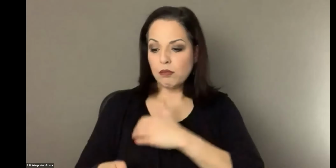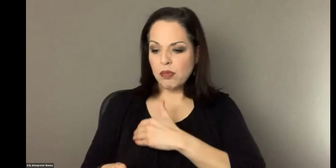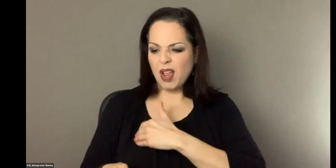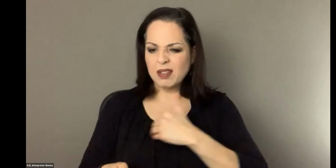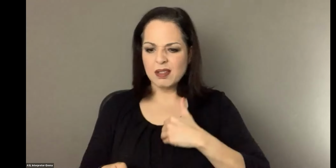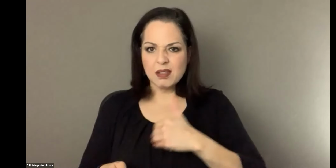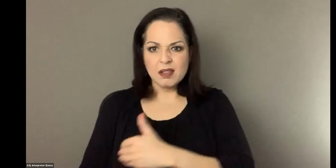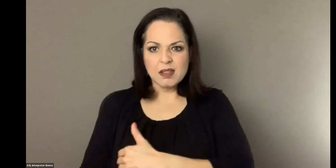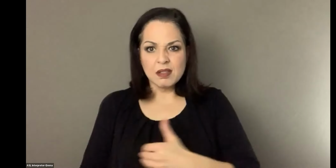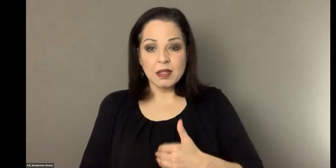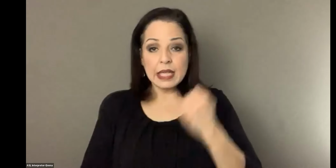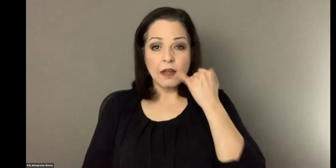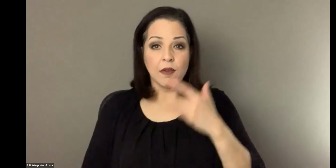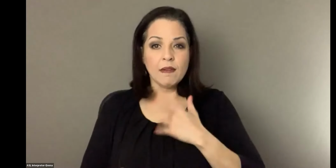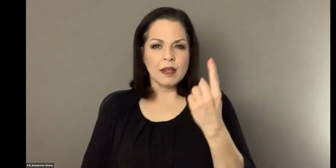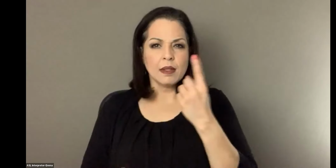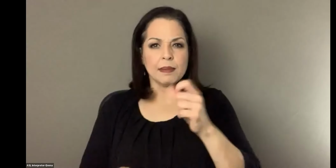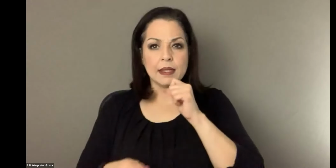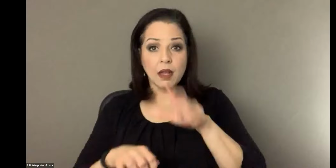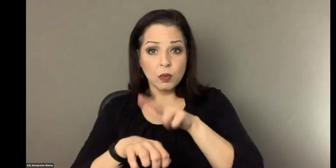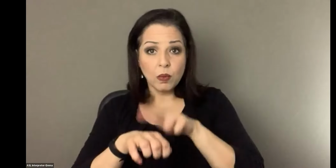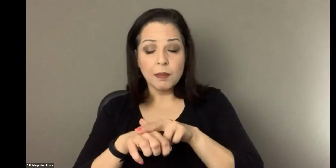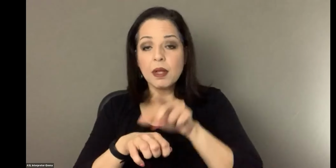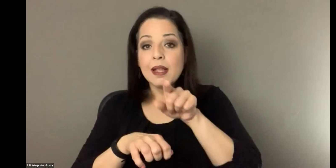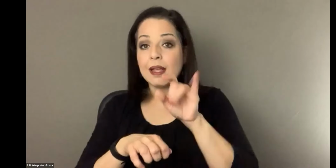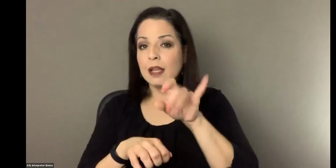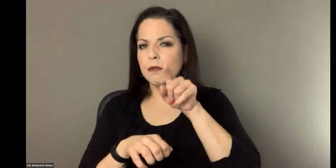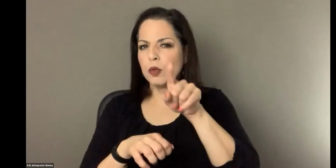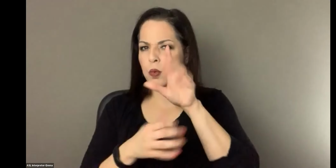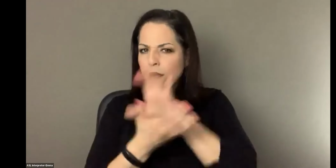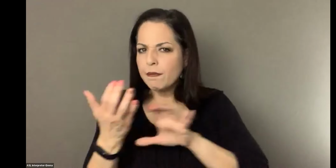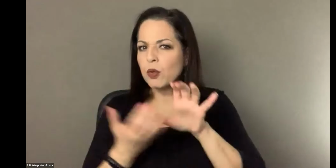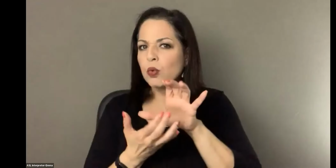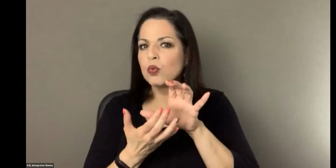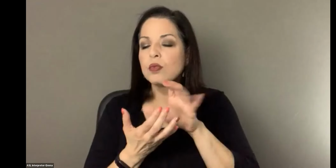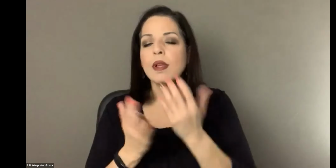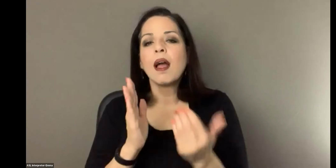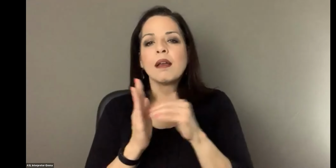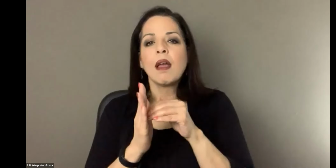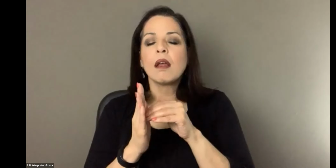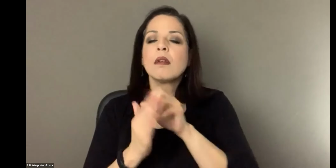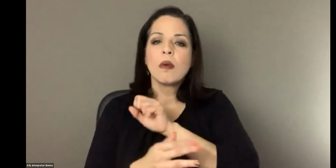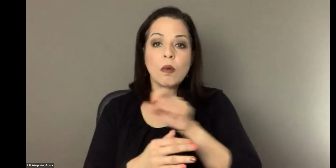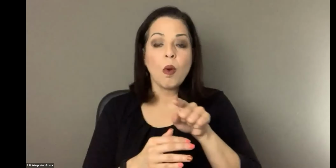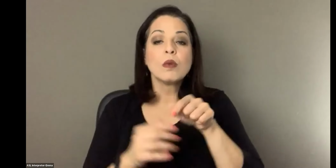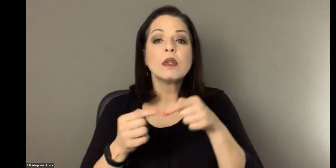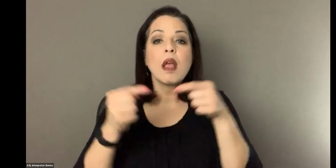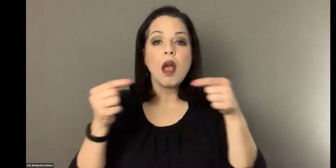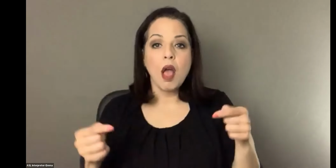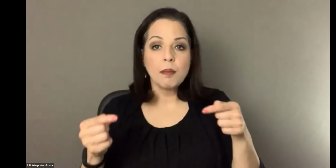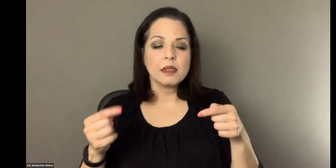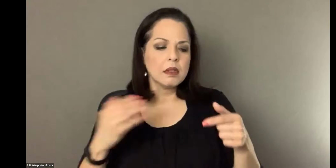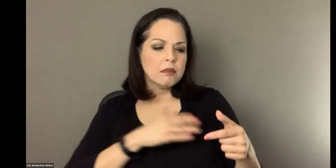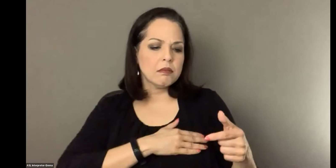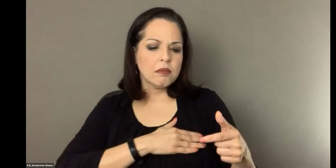something abnormal. And if you are confused, again, go to the opposite breast and